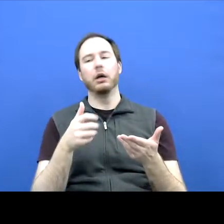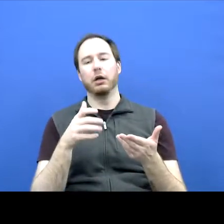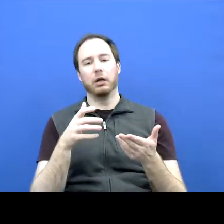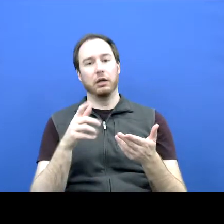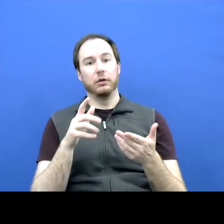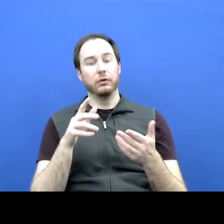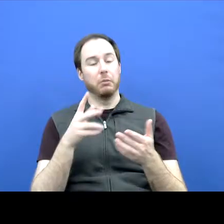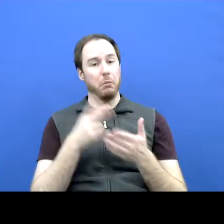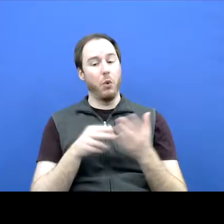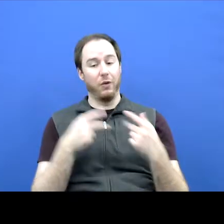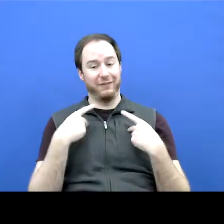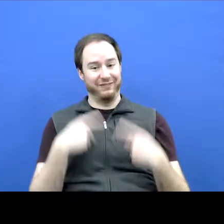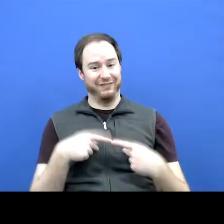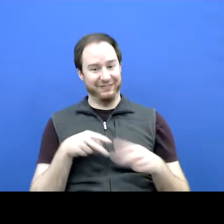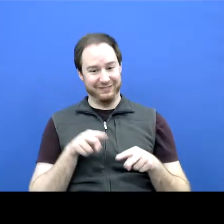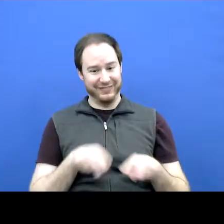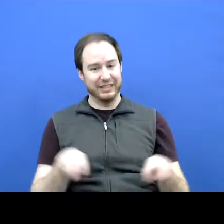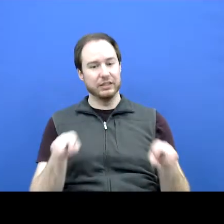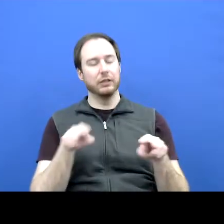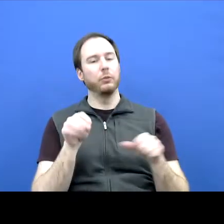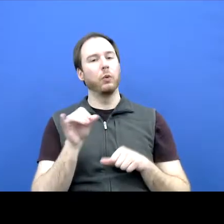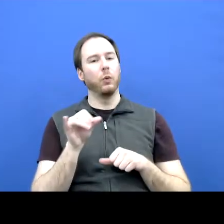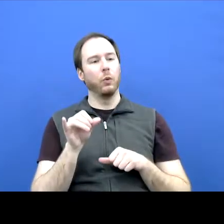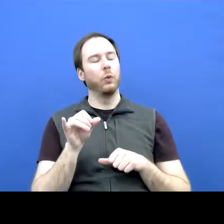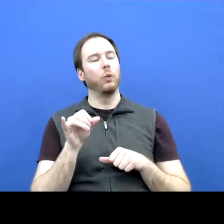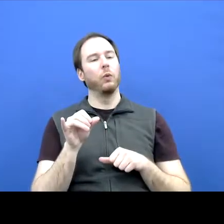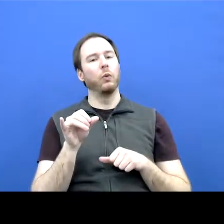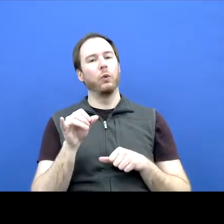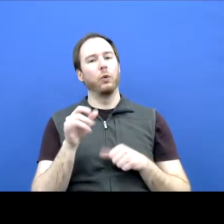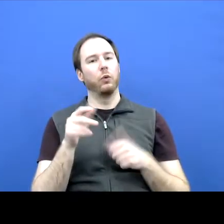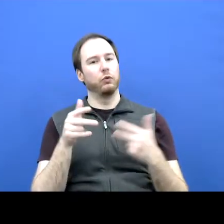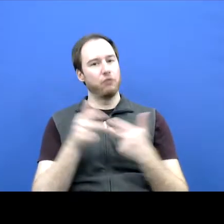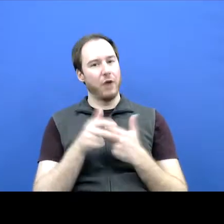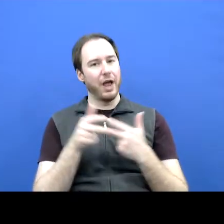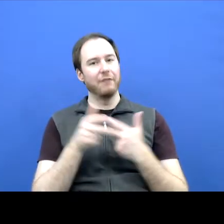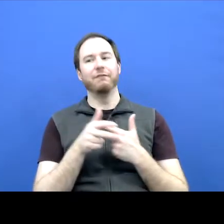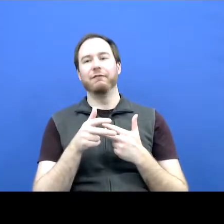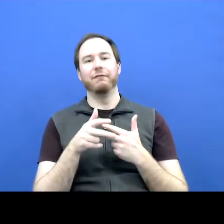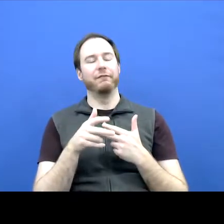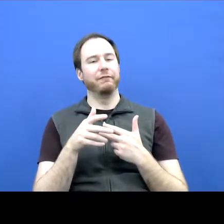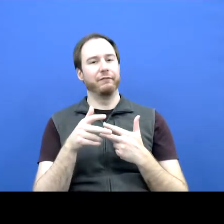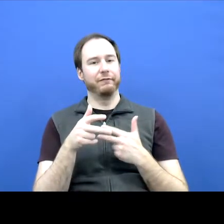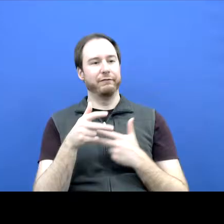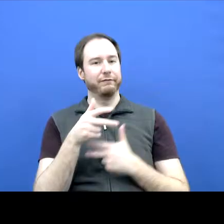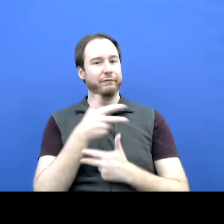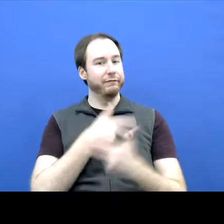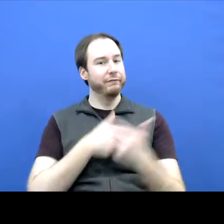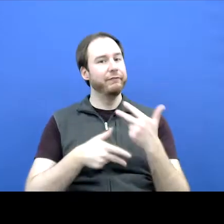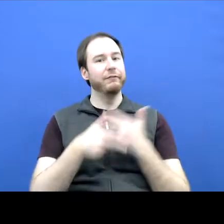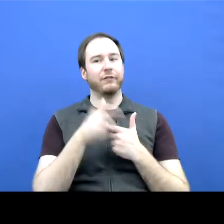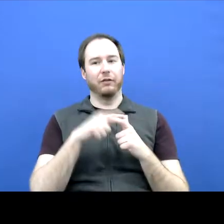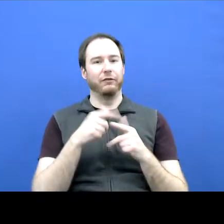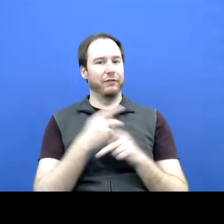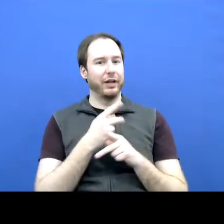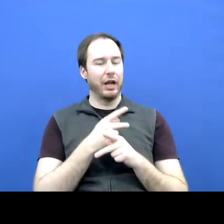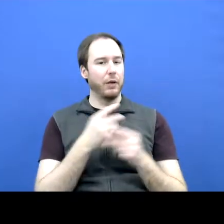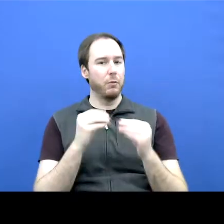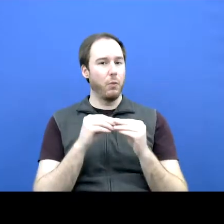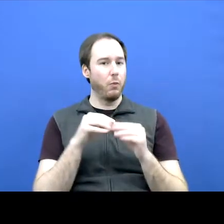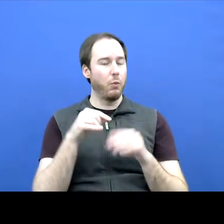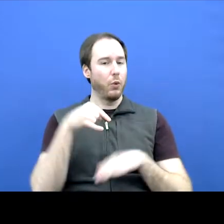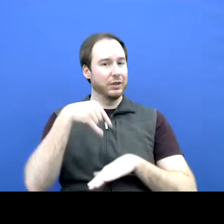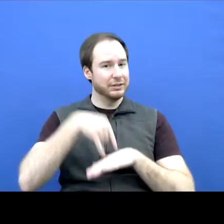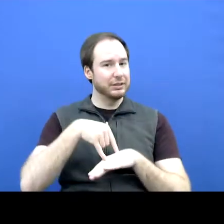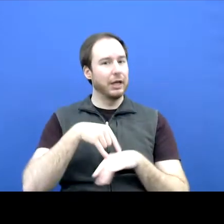physical condition of the pavement, but it's also going to be about traffic flow, traffic circulation, because we're going to need wayfinding signs based